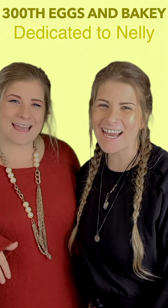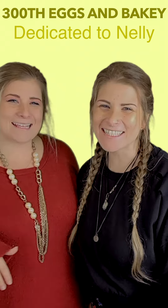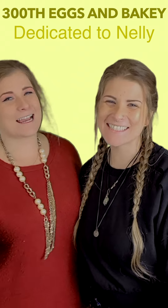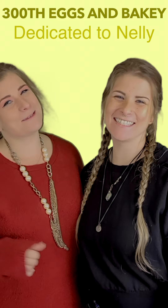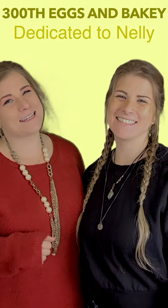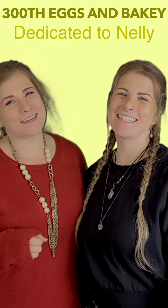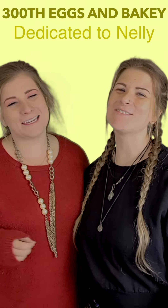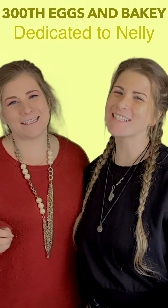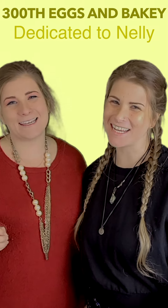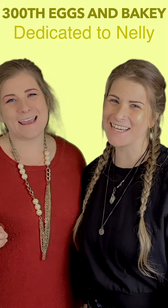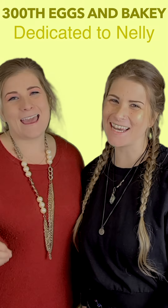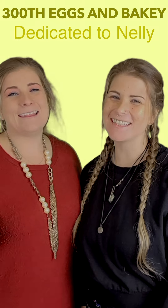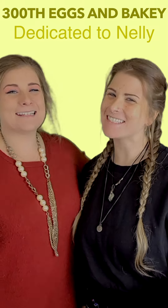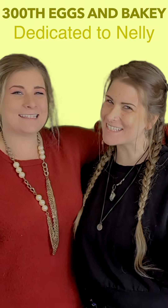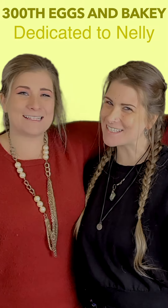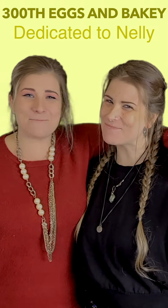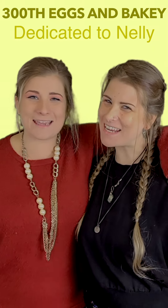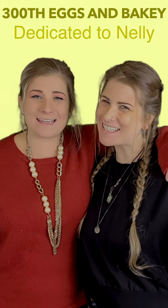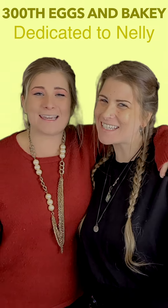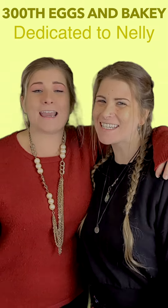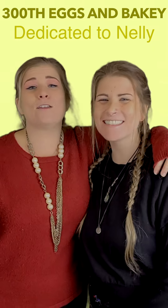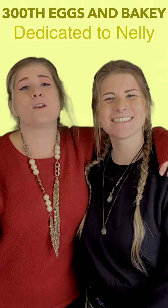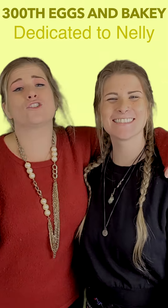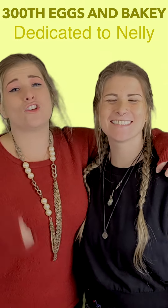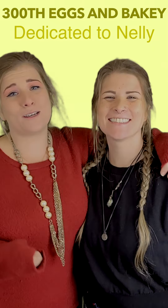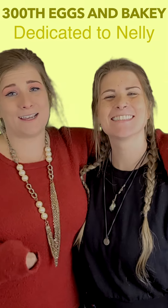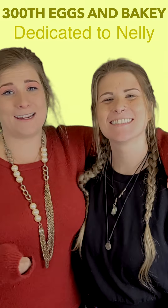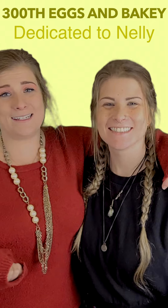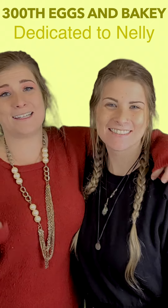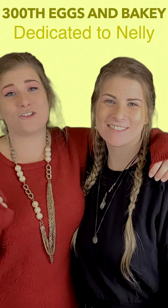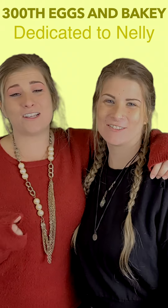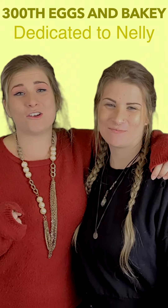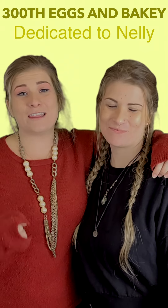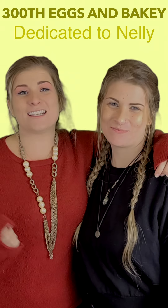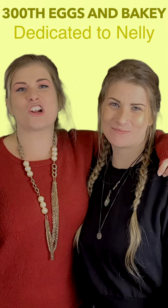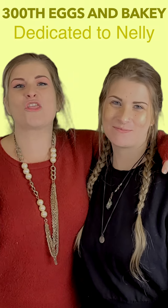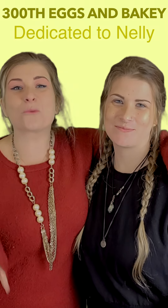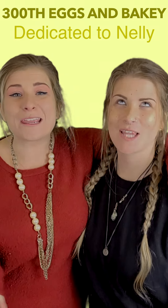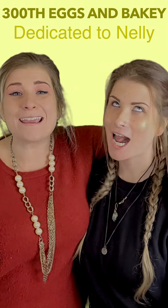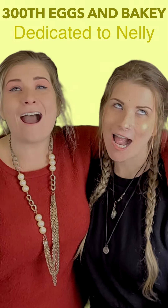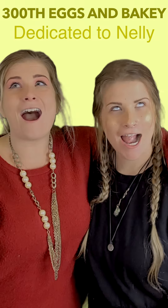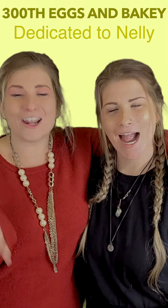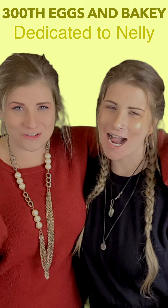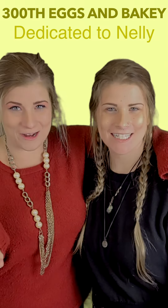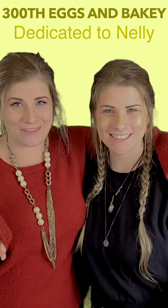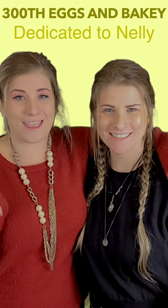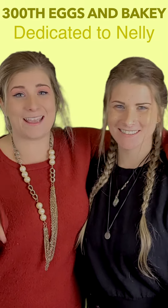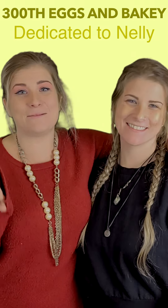Hi guys, I'm Stevie. And I'm Talena. And this is Eggs and Bakey. And we are so excited to let you guys know that this is our 300th Eggs and